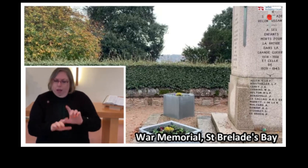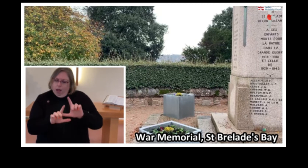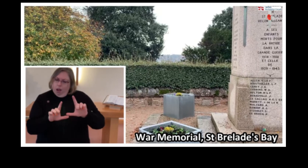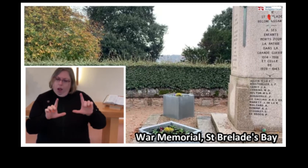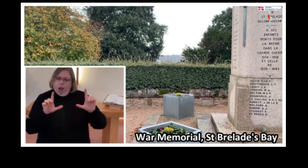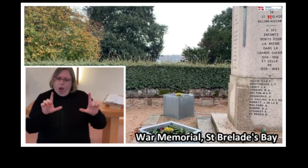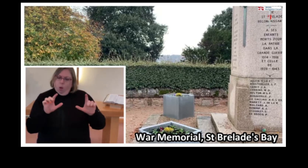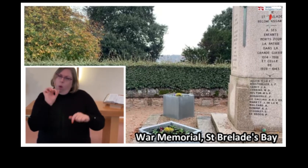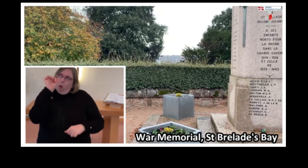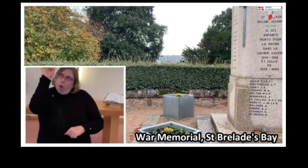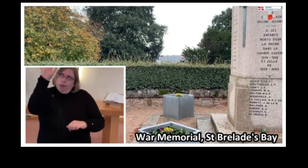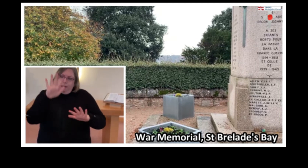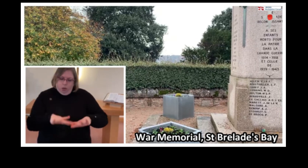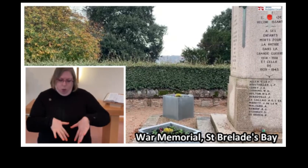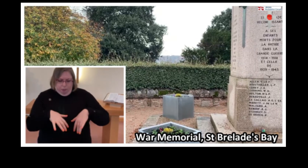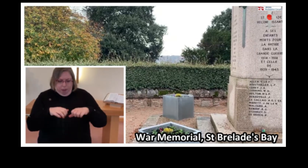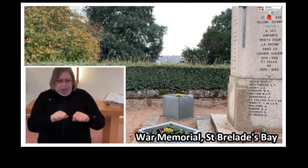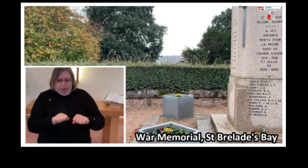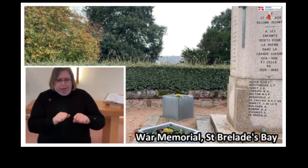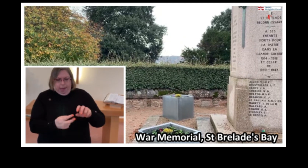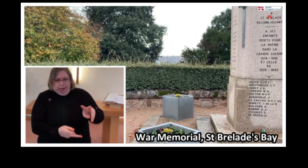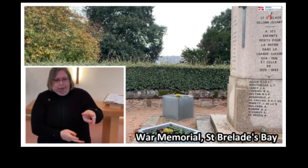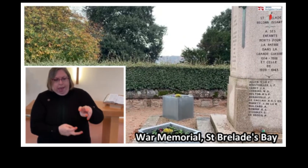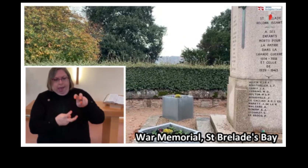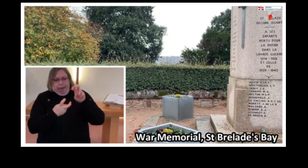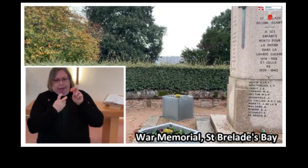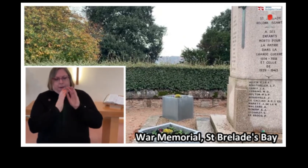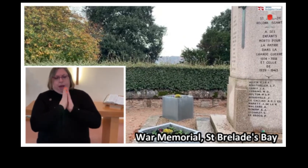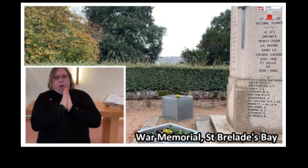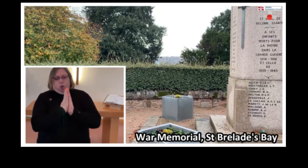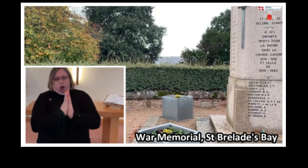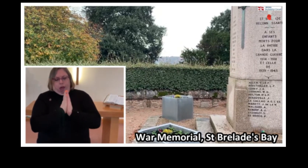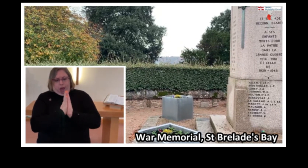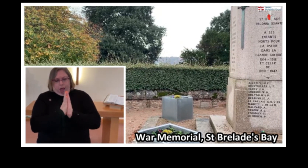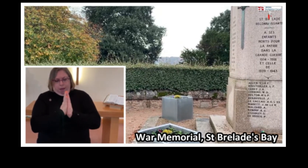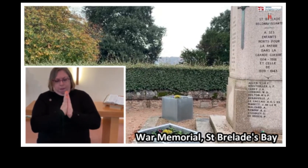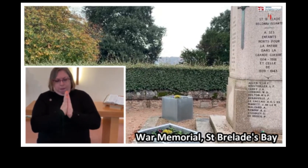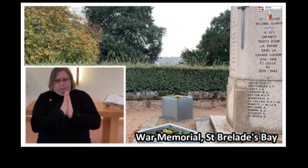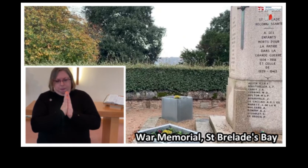Lord, in your mercy, hear our prayer.